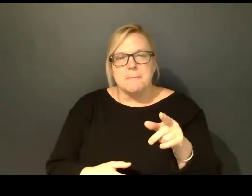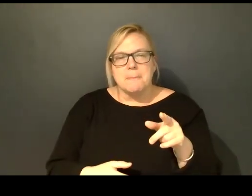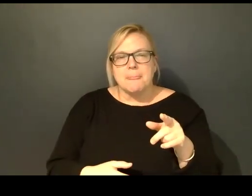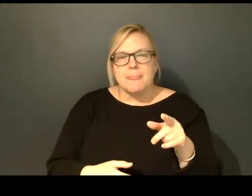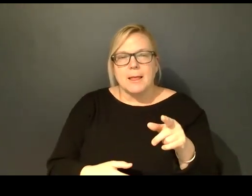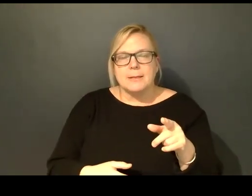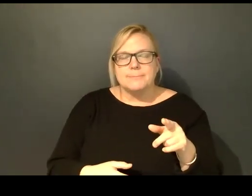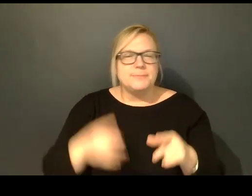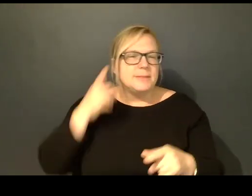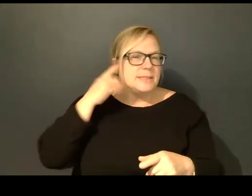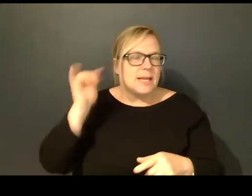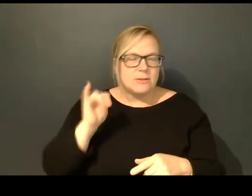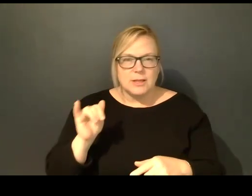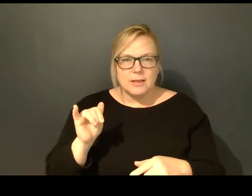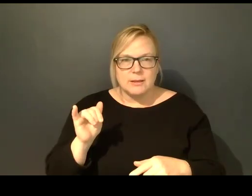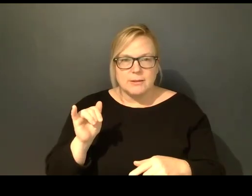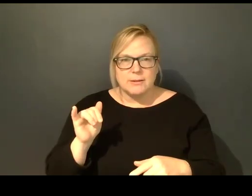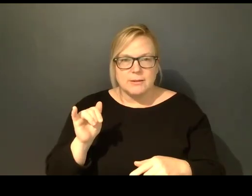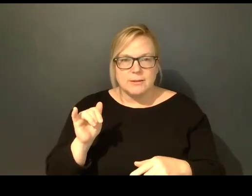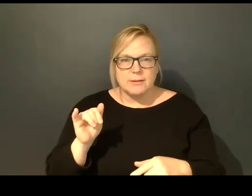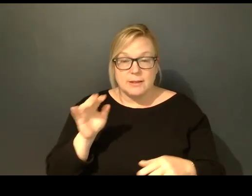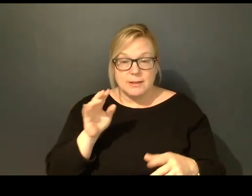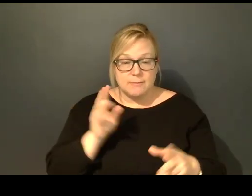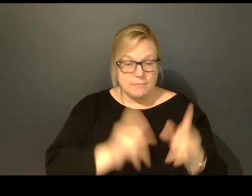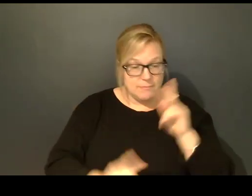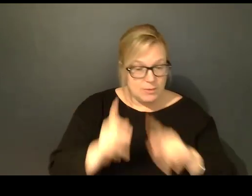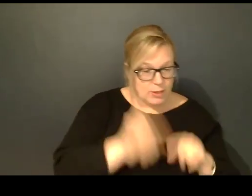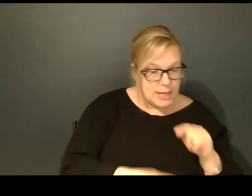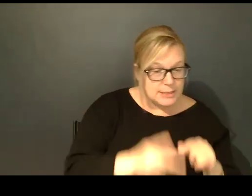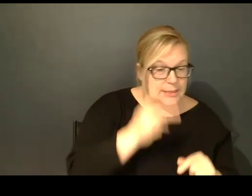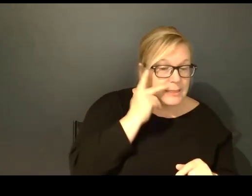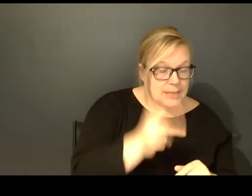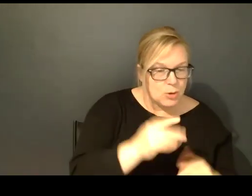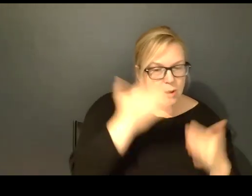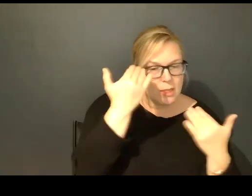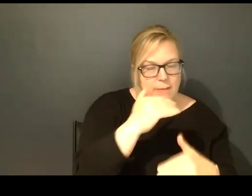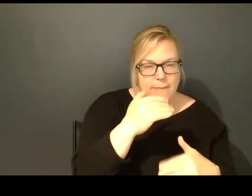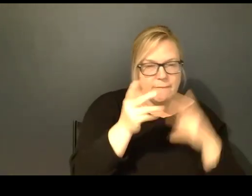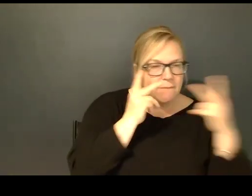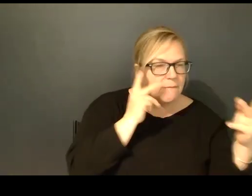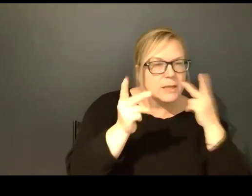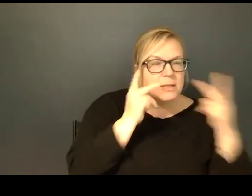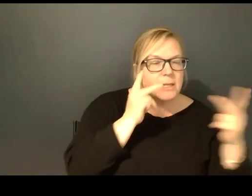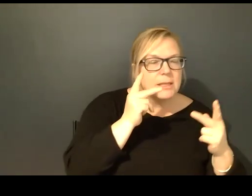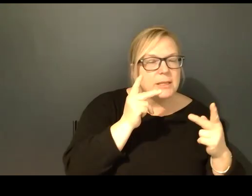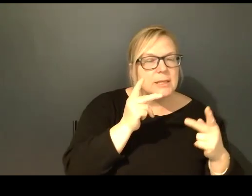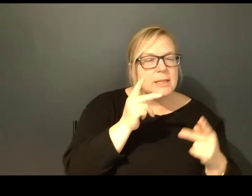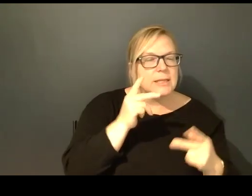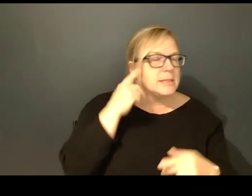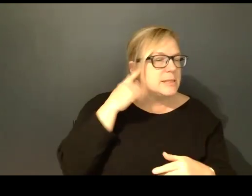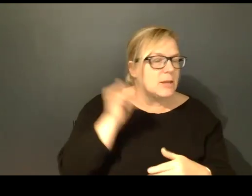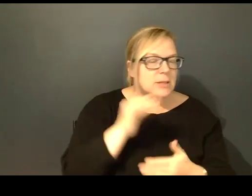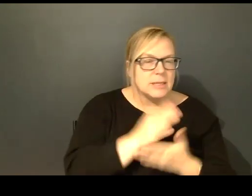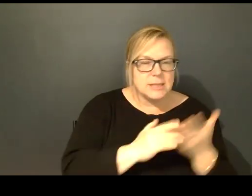comes to, to people who can't see or have limited vision, it sounds like some of the technology is just not